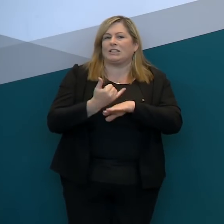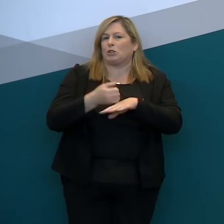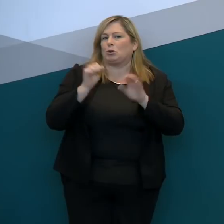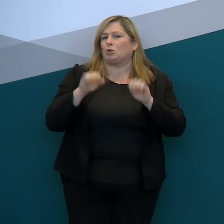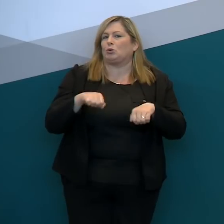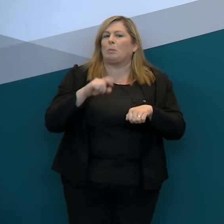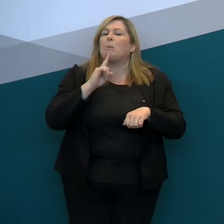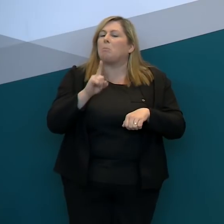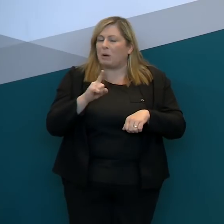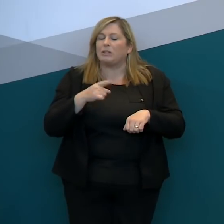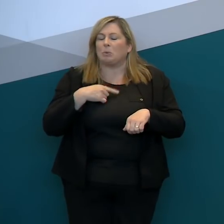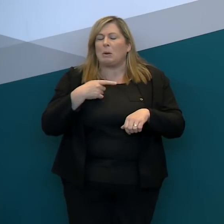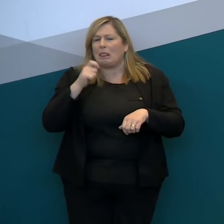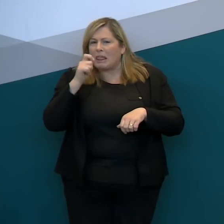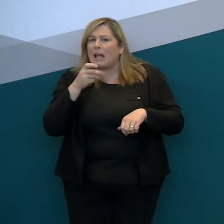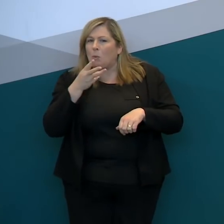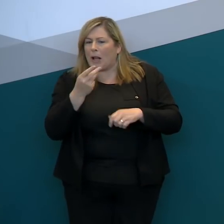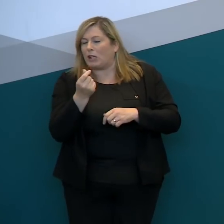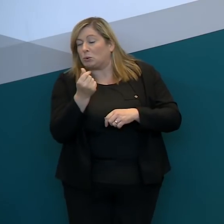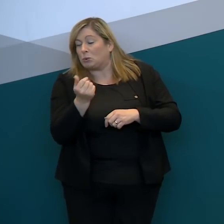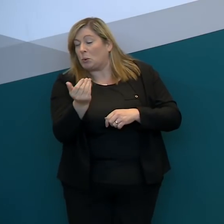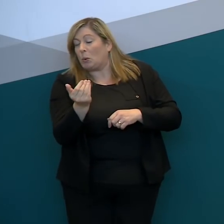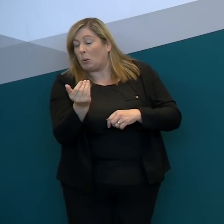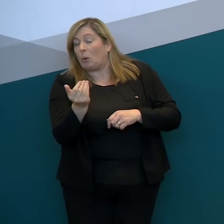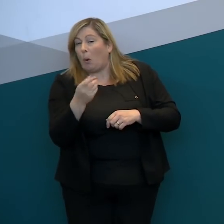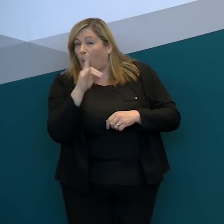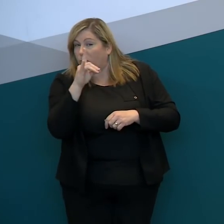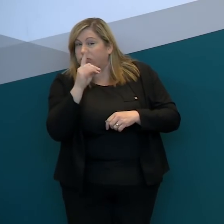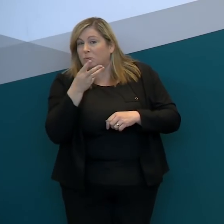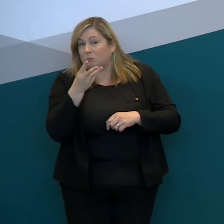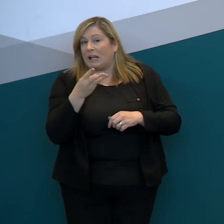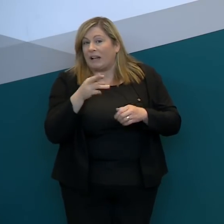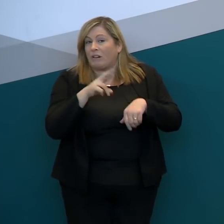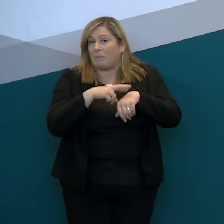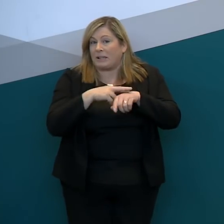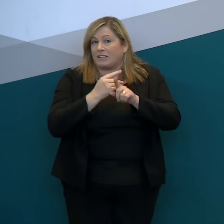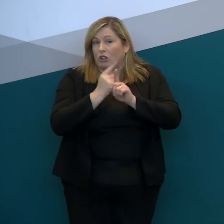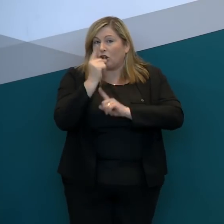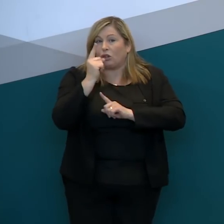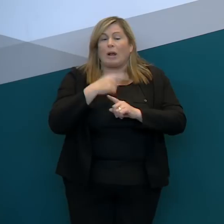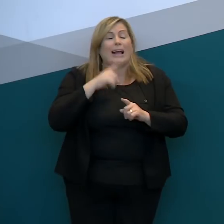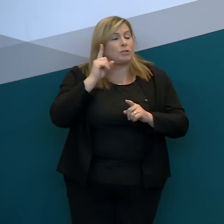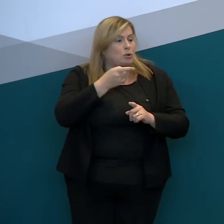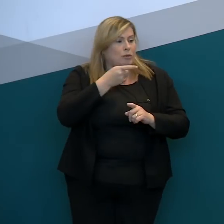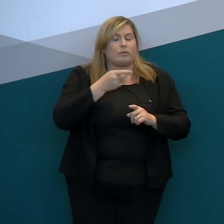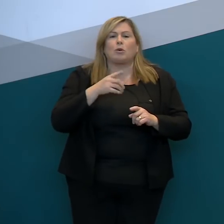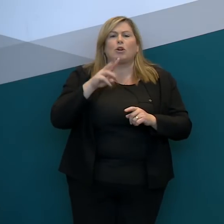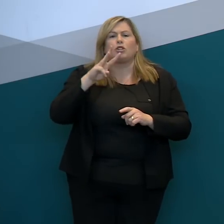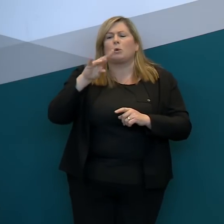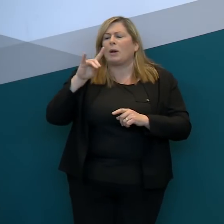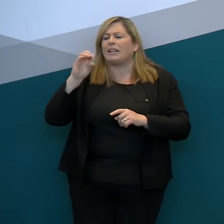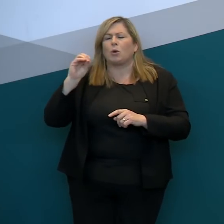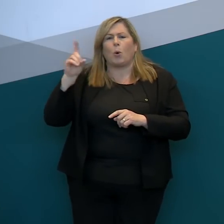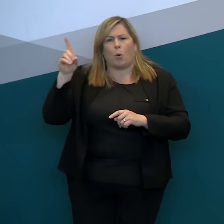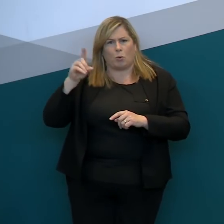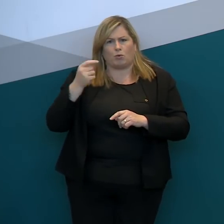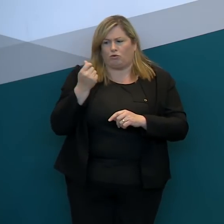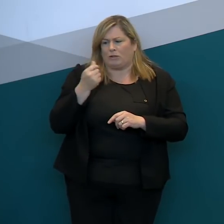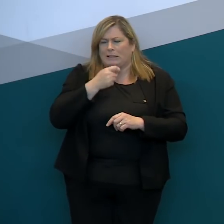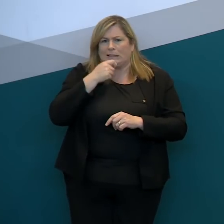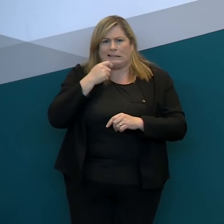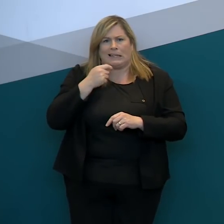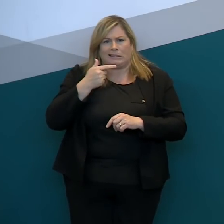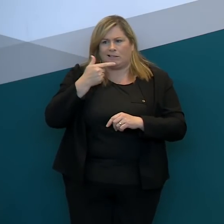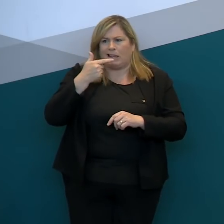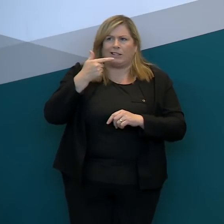closer. I should also say, by the way, and draw your attention to, you may or may not have come across what the WHO has been saying in the last 24 or 48 hours